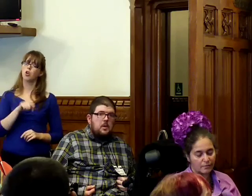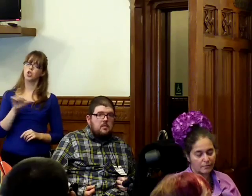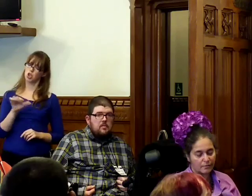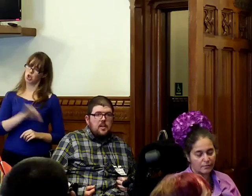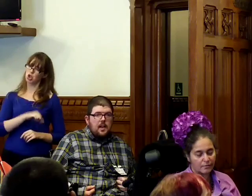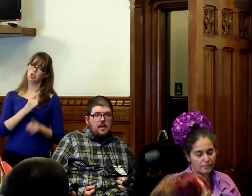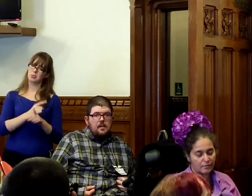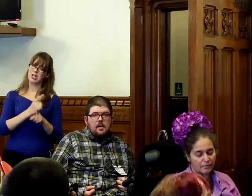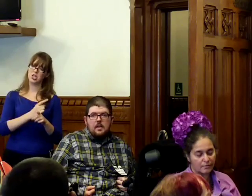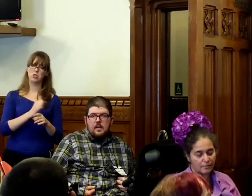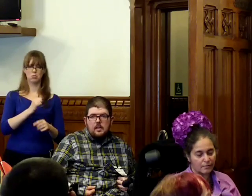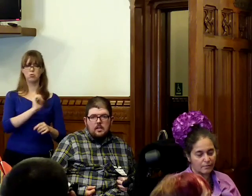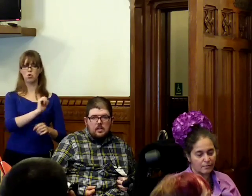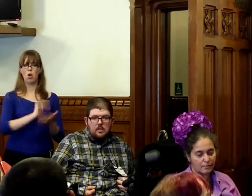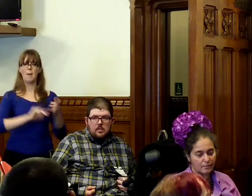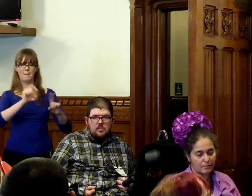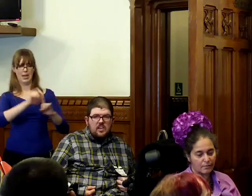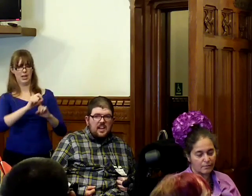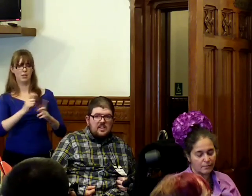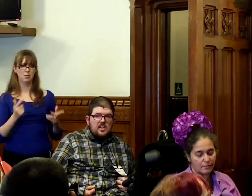I've been doing for like